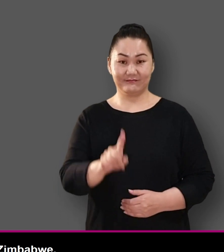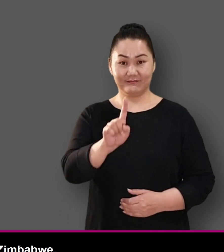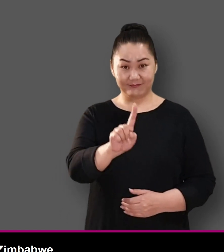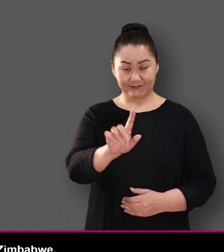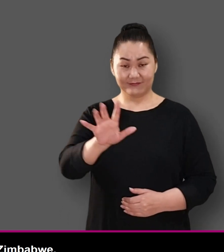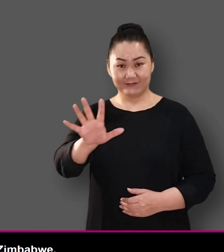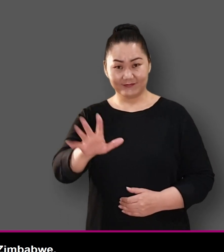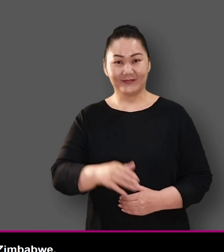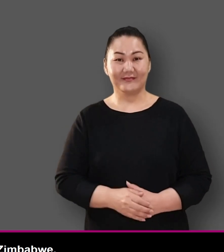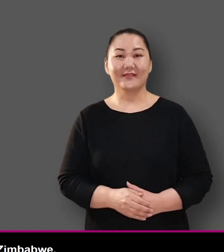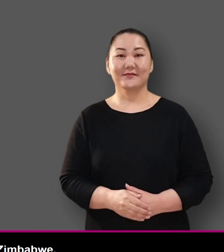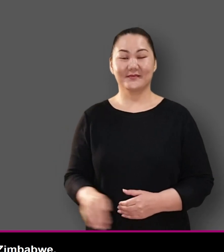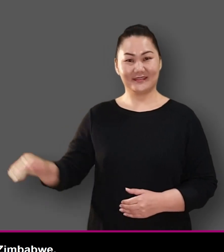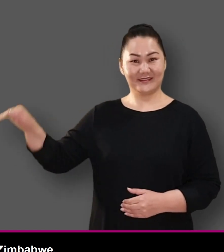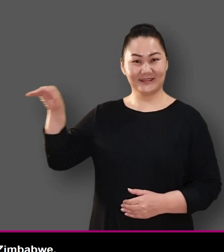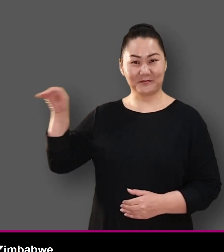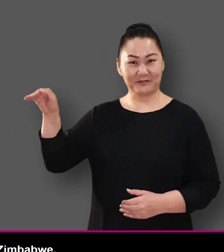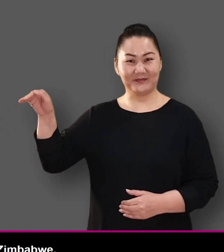and Zimbabwe.